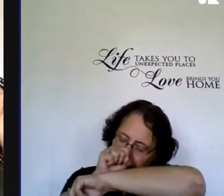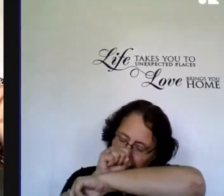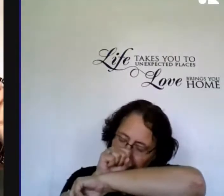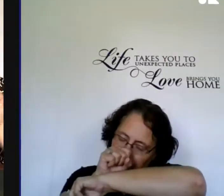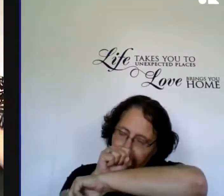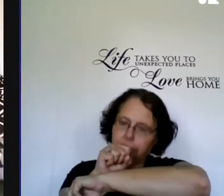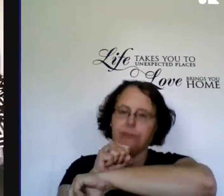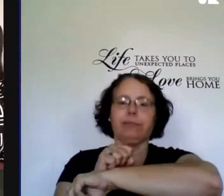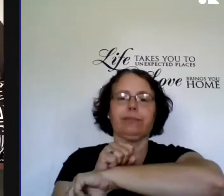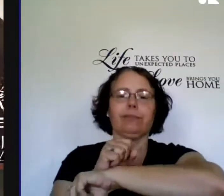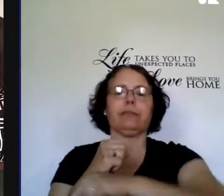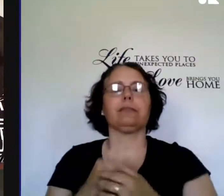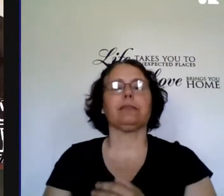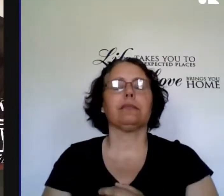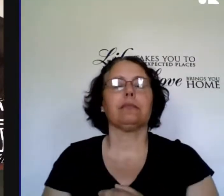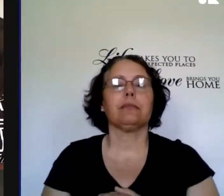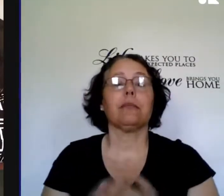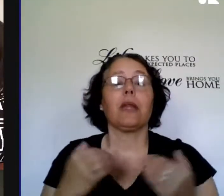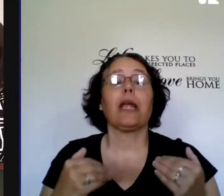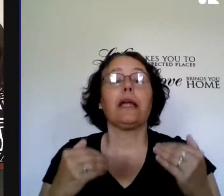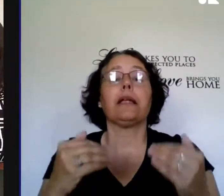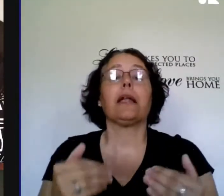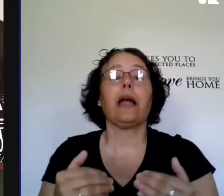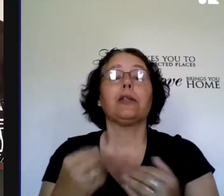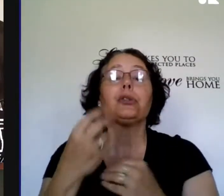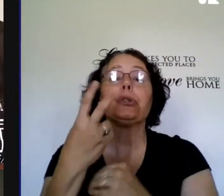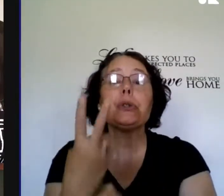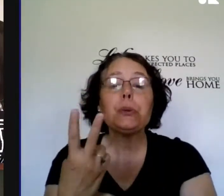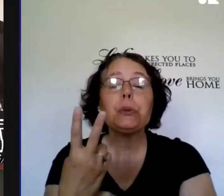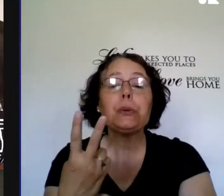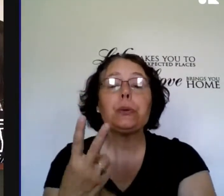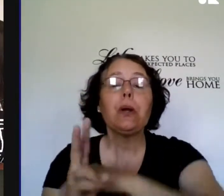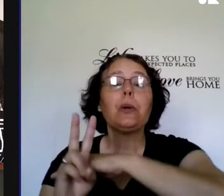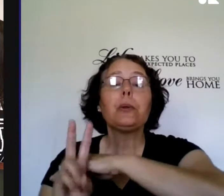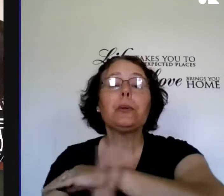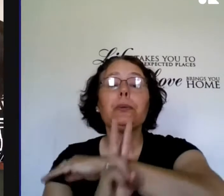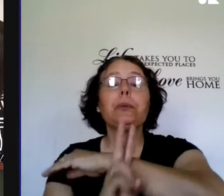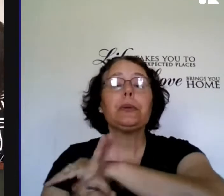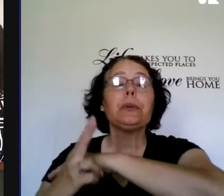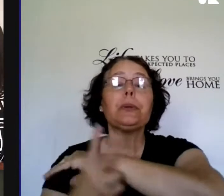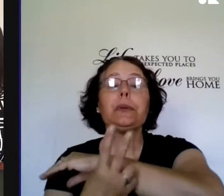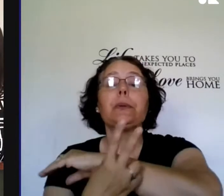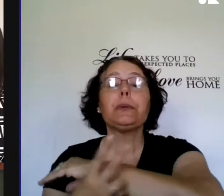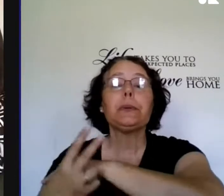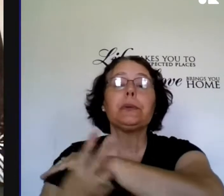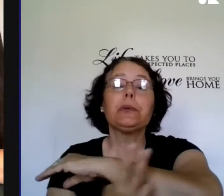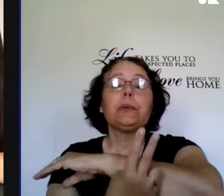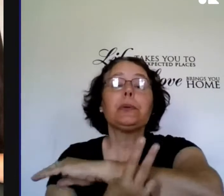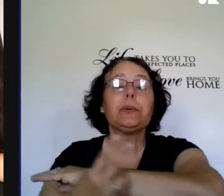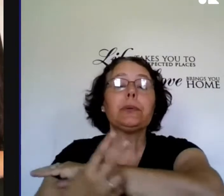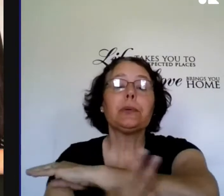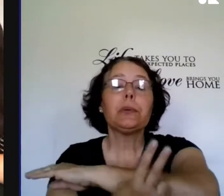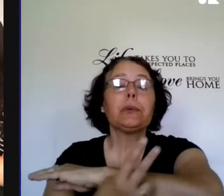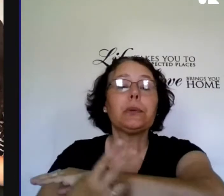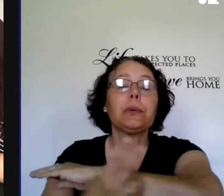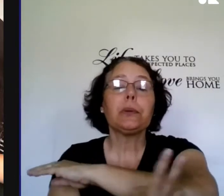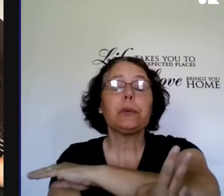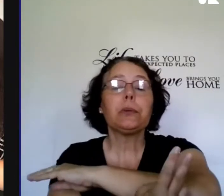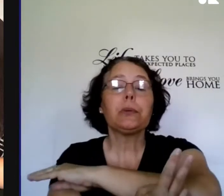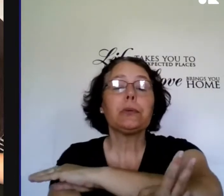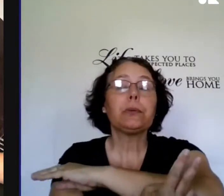Now 2 fuzzy chicks skipping along pass by the